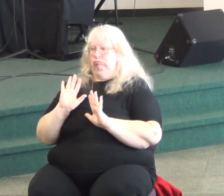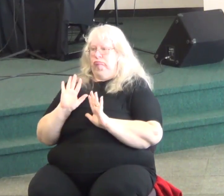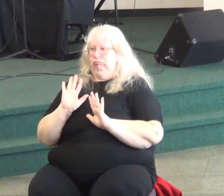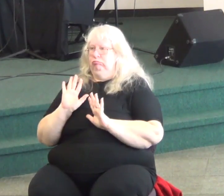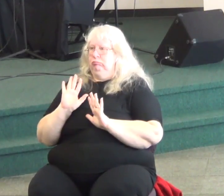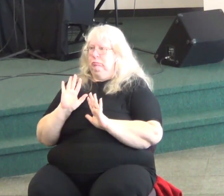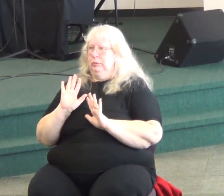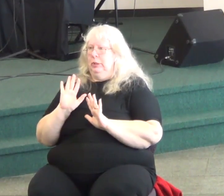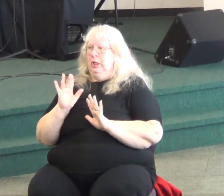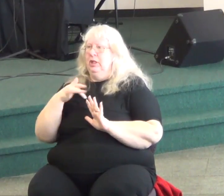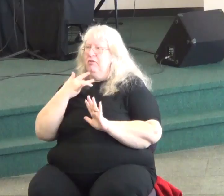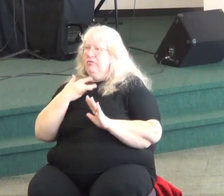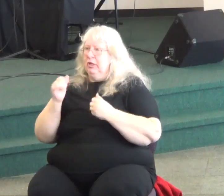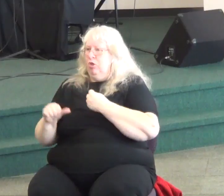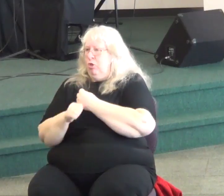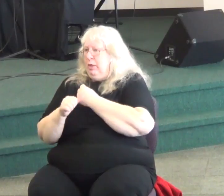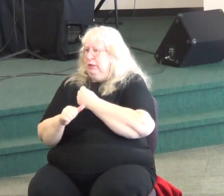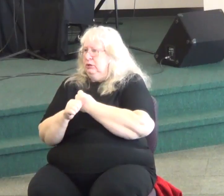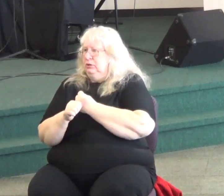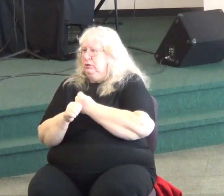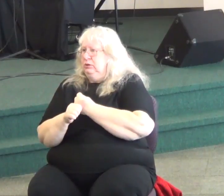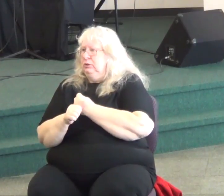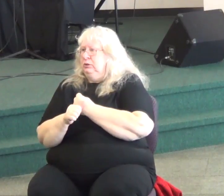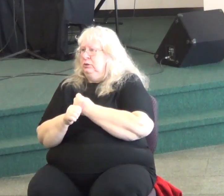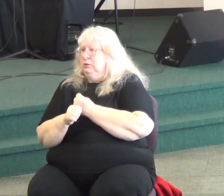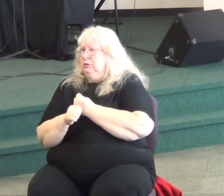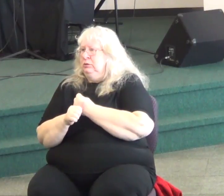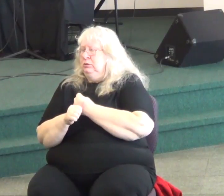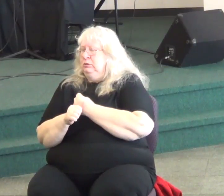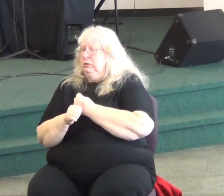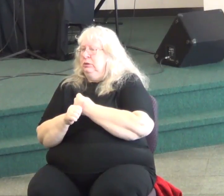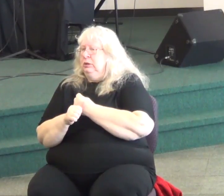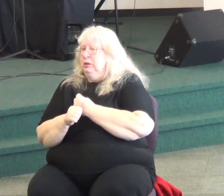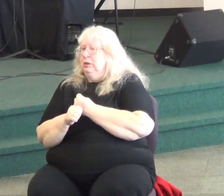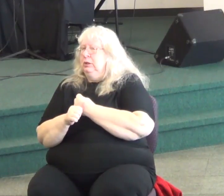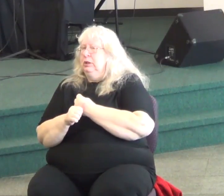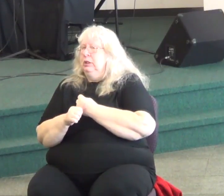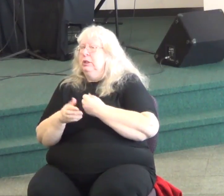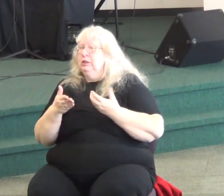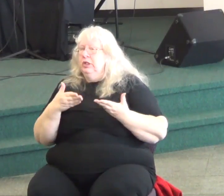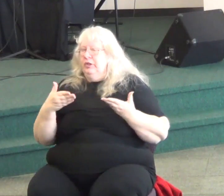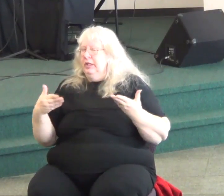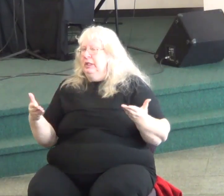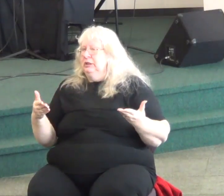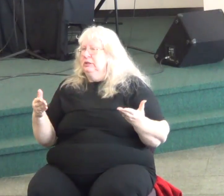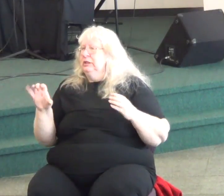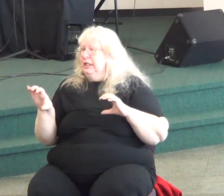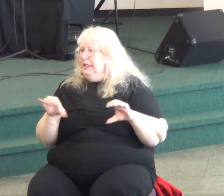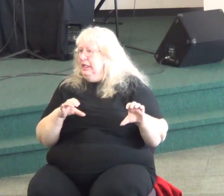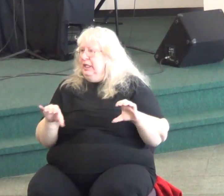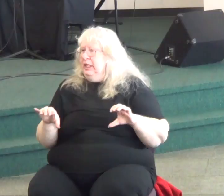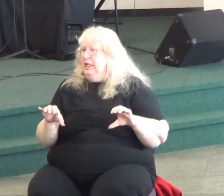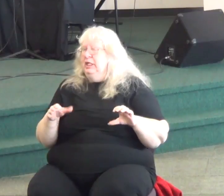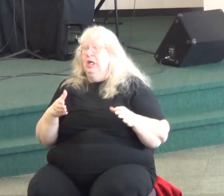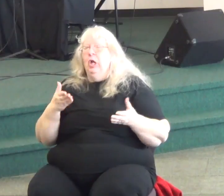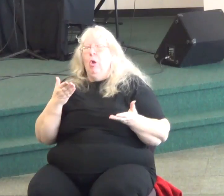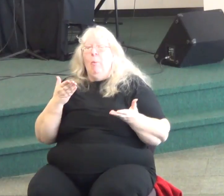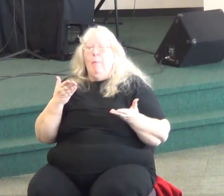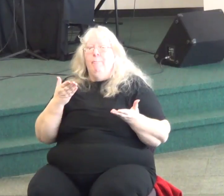threatened. It's what they've done. It's what they might do. It's what they might have to give up. It